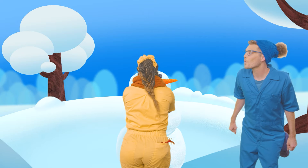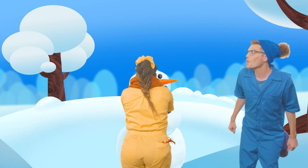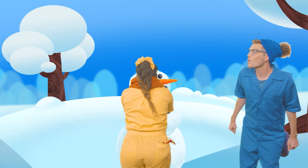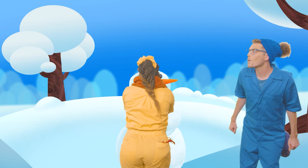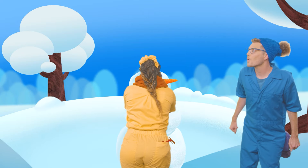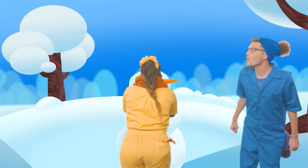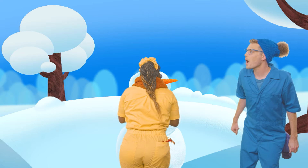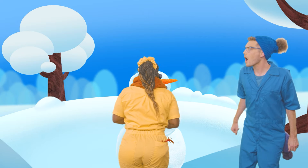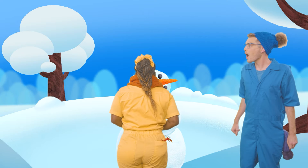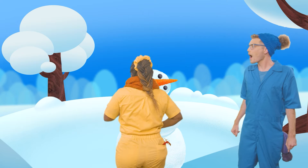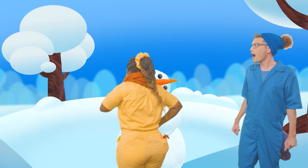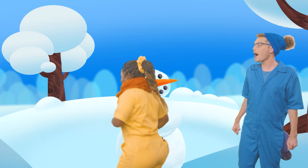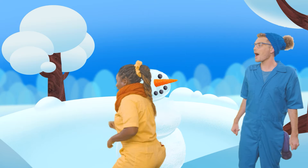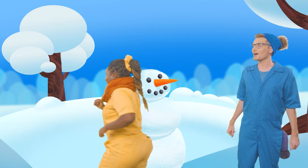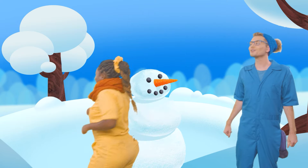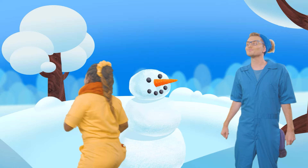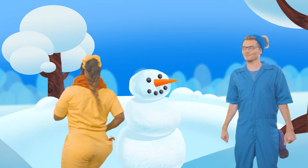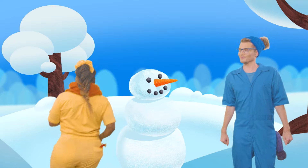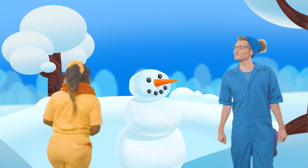Ooh! Wow!